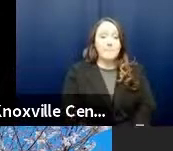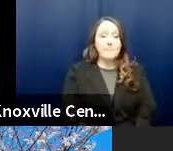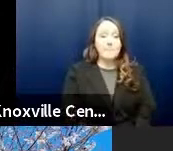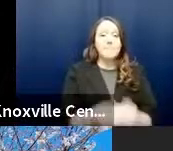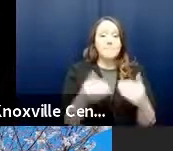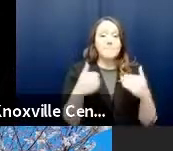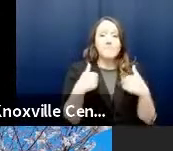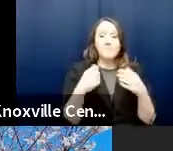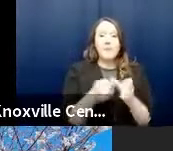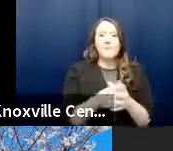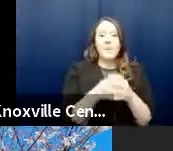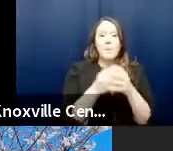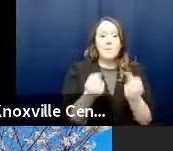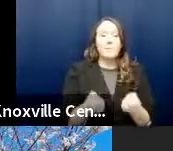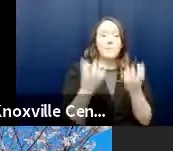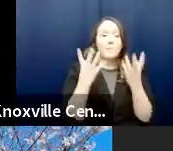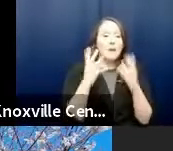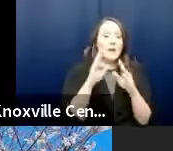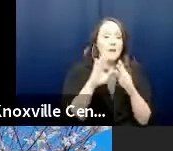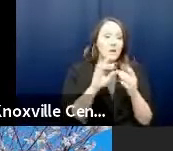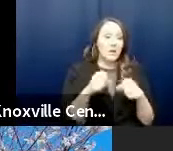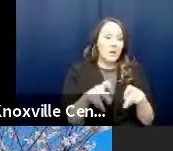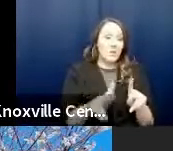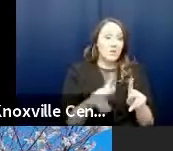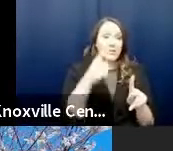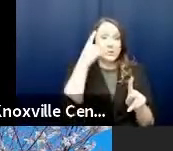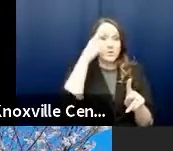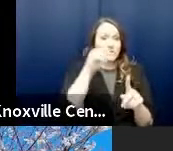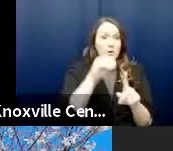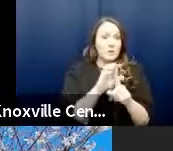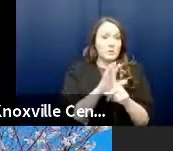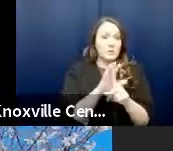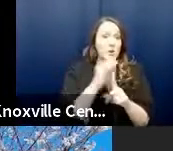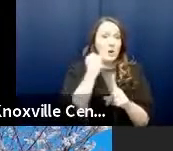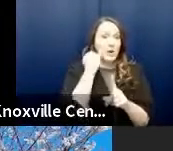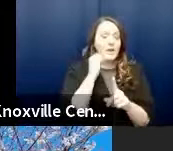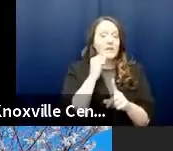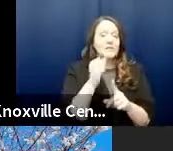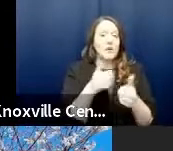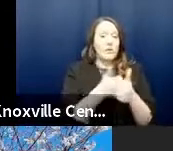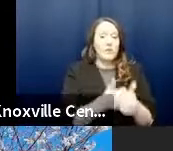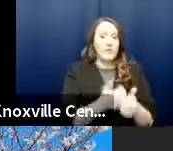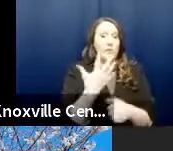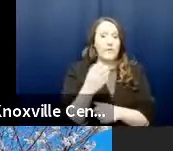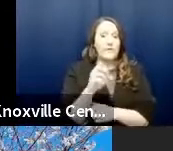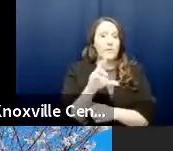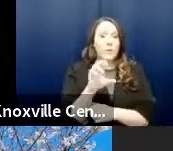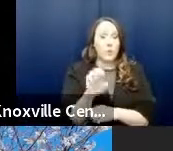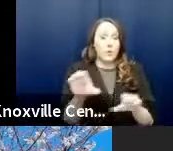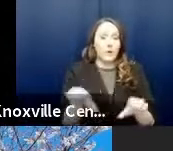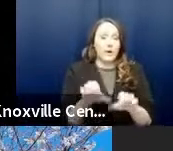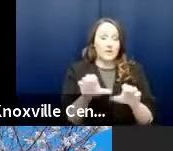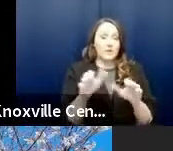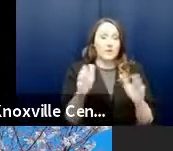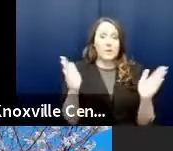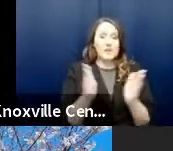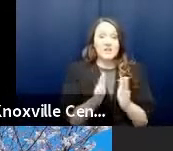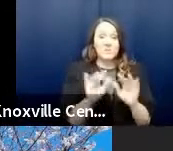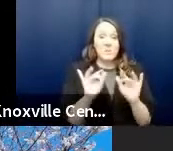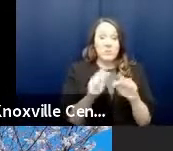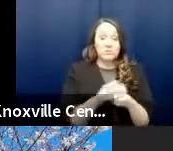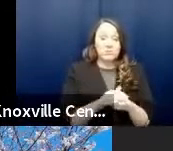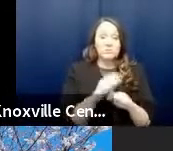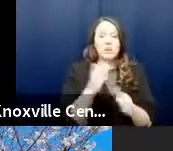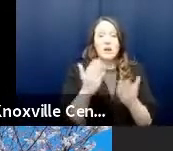there are many opportunities for exposure if you aren't following the 5 core actions. A small gathering can lead you to potentially carry